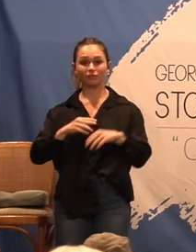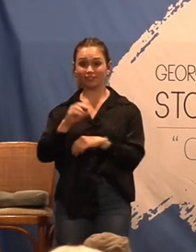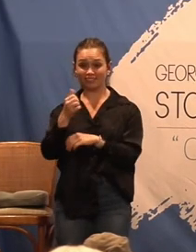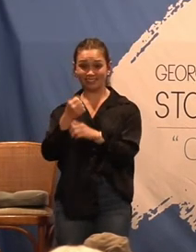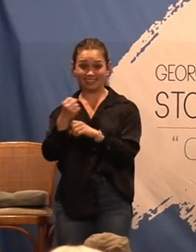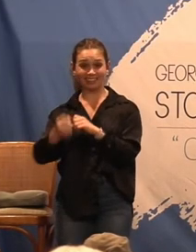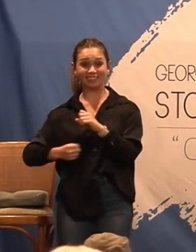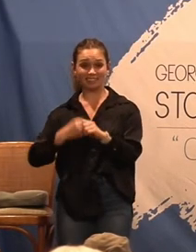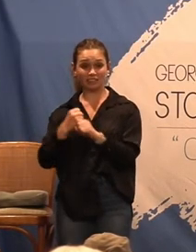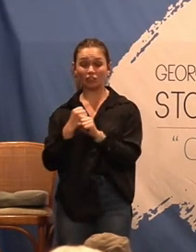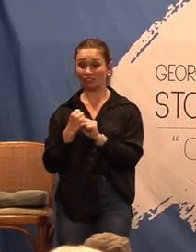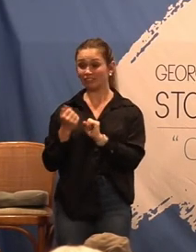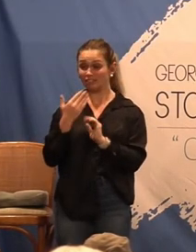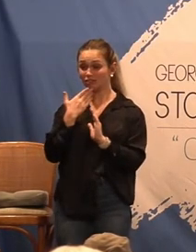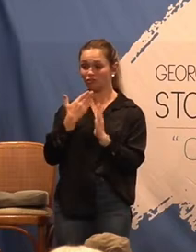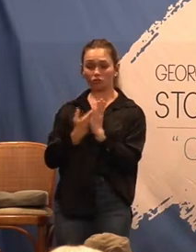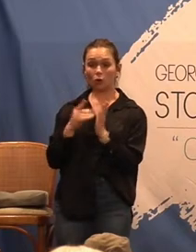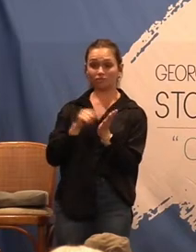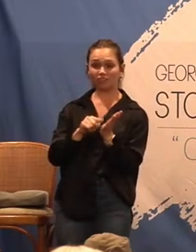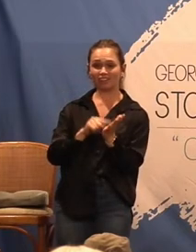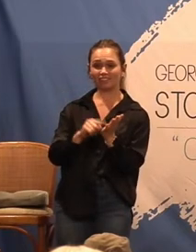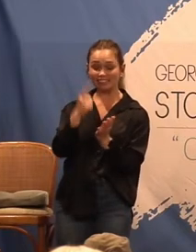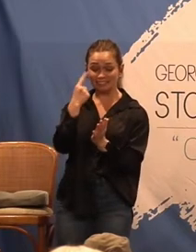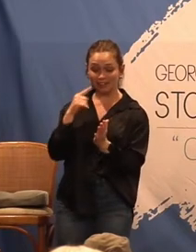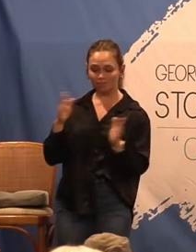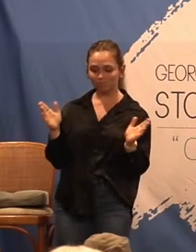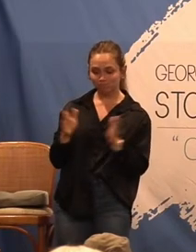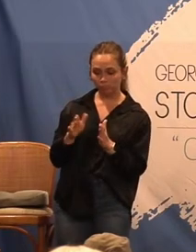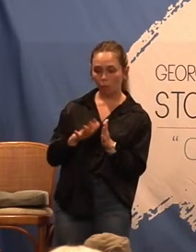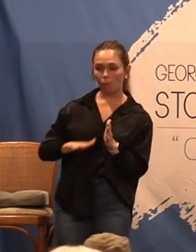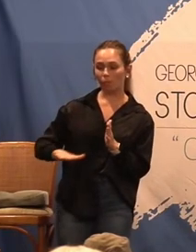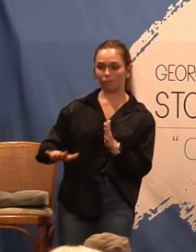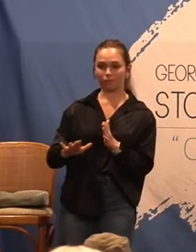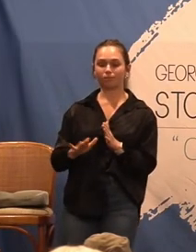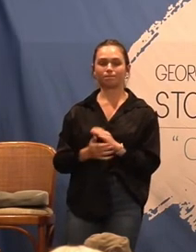years is a good track record in a small area like this.